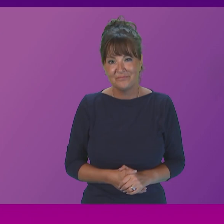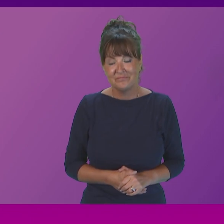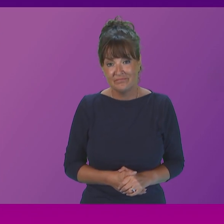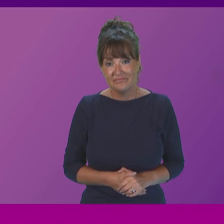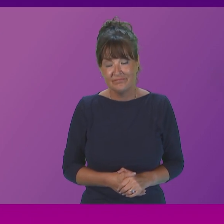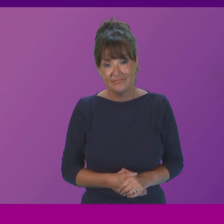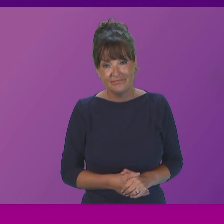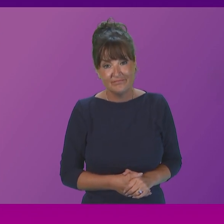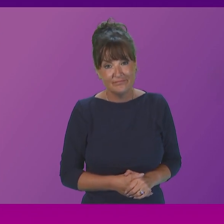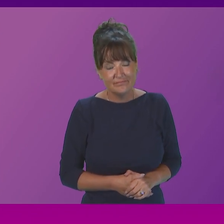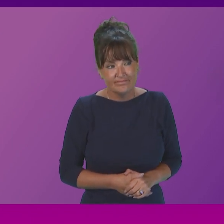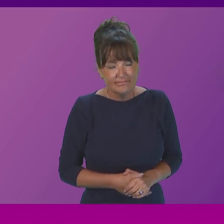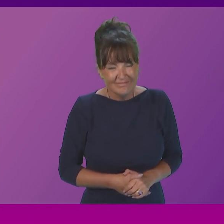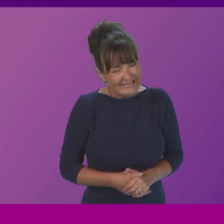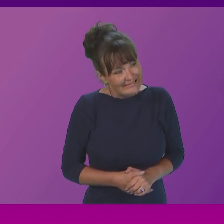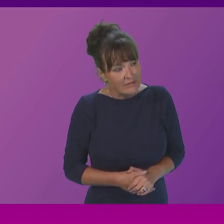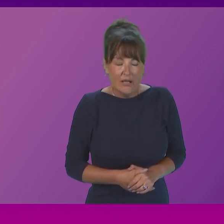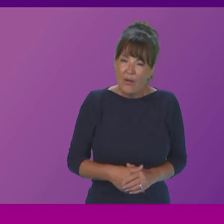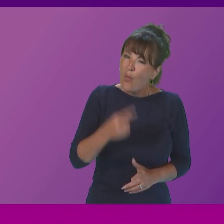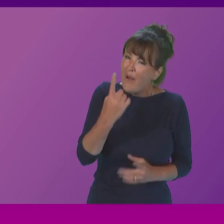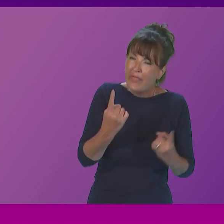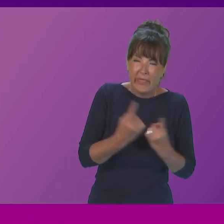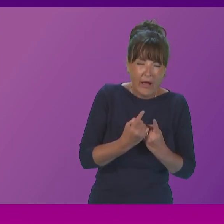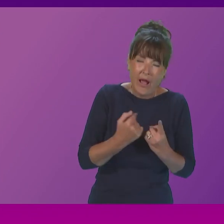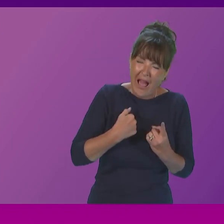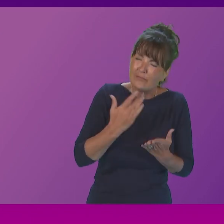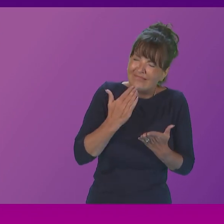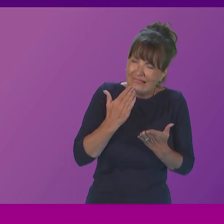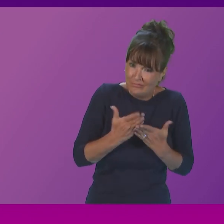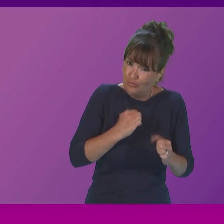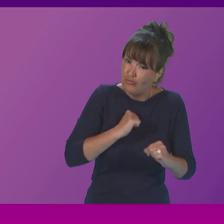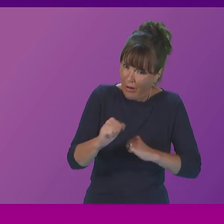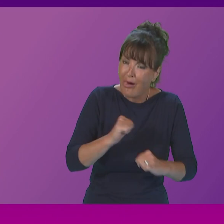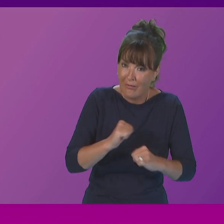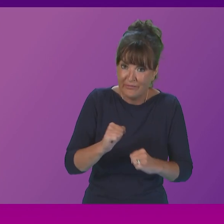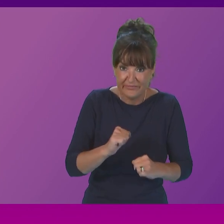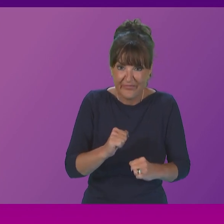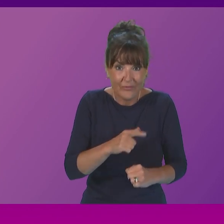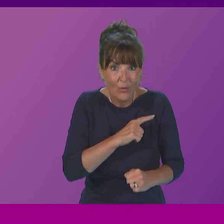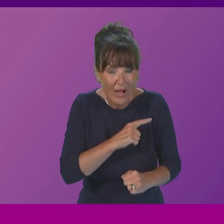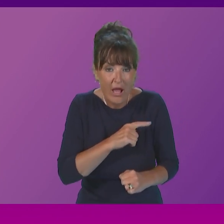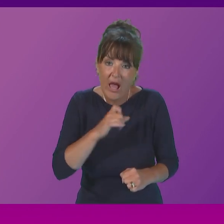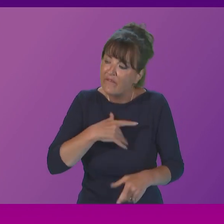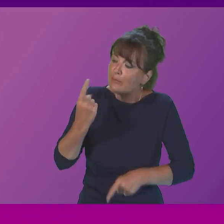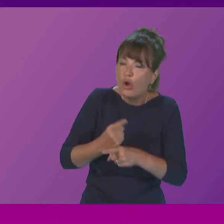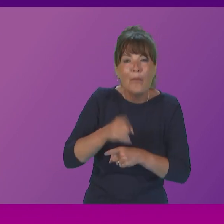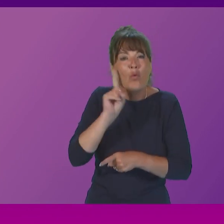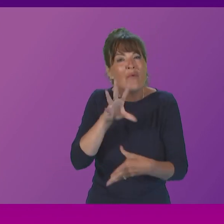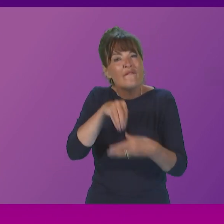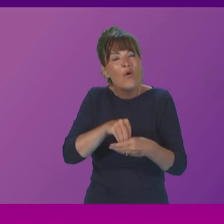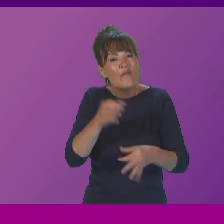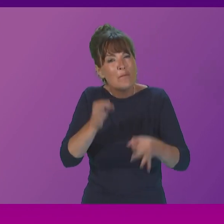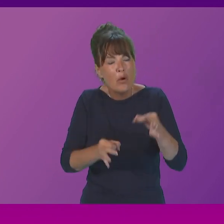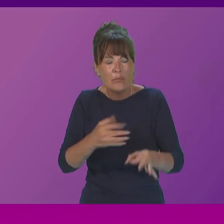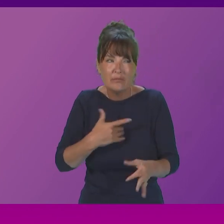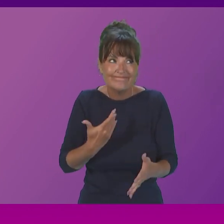One of the things that I struggle with the most is when I talk to people about women being involved in politics, one of the things that